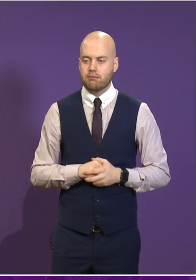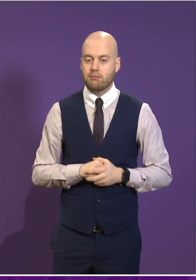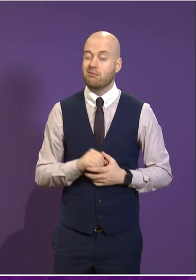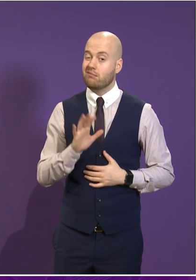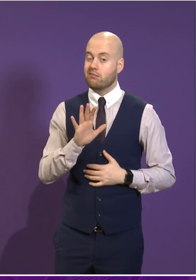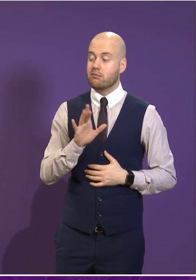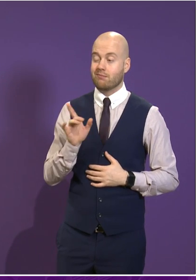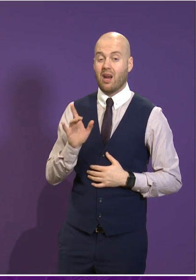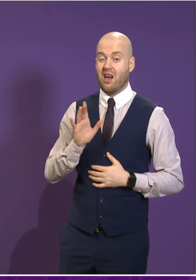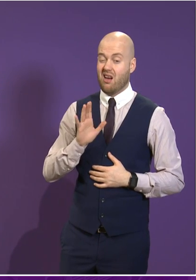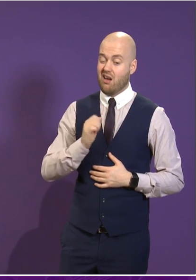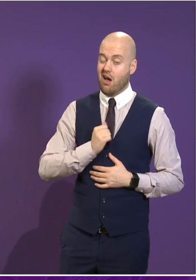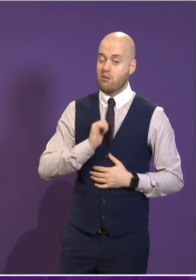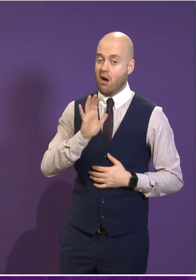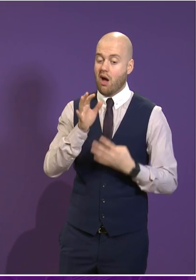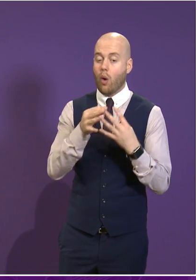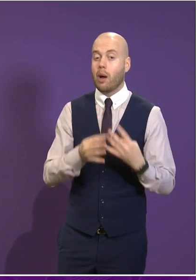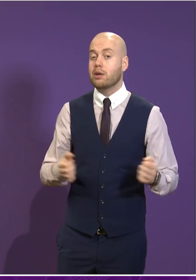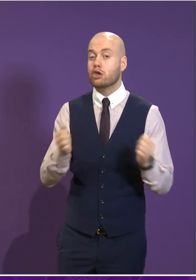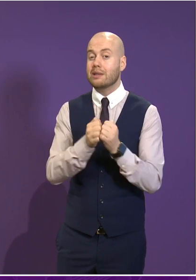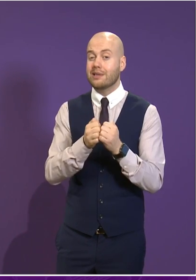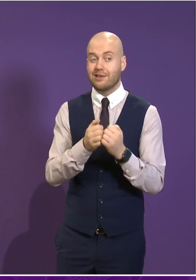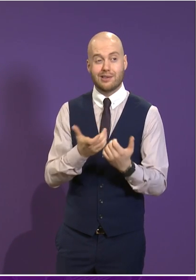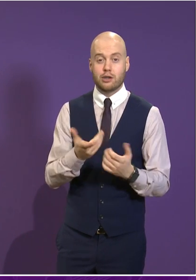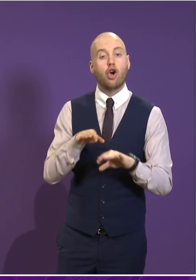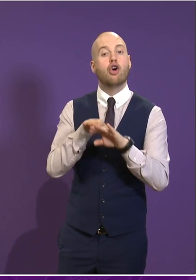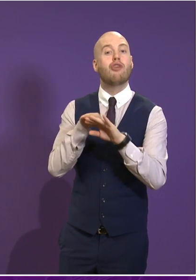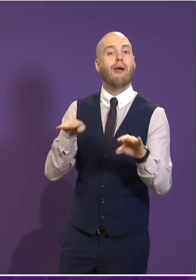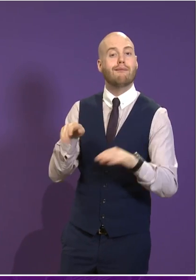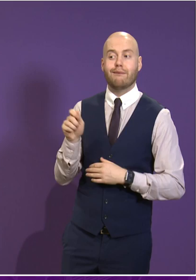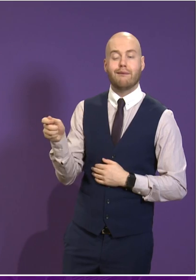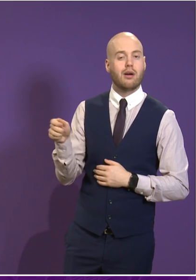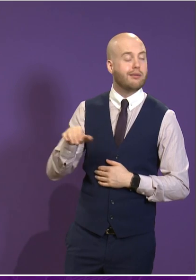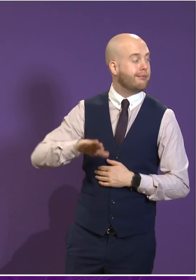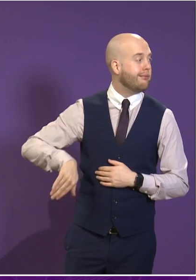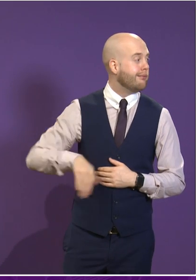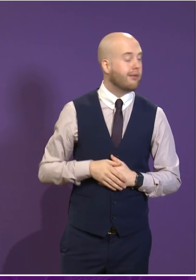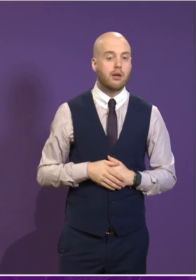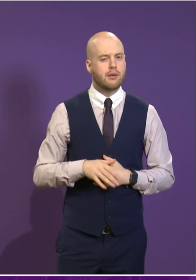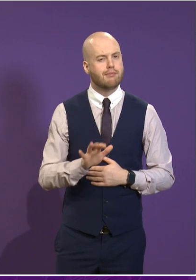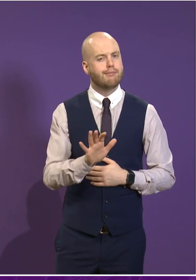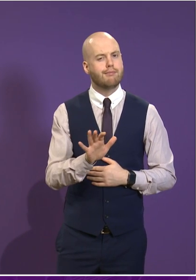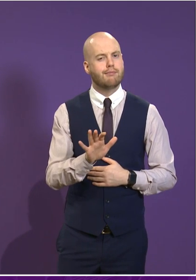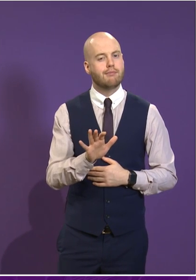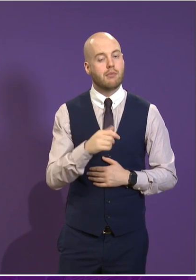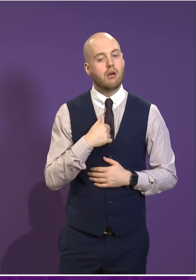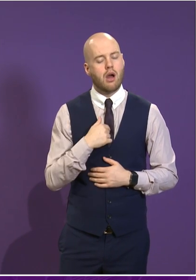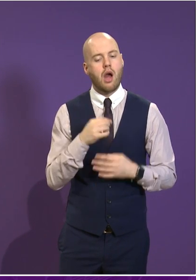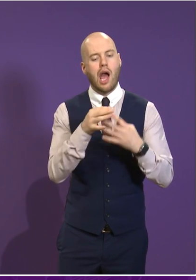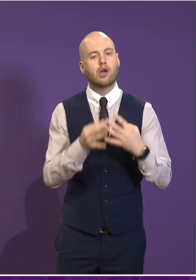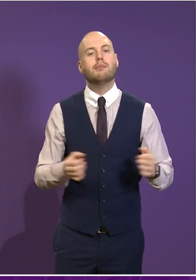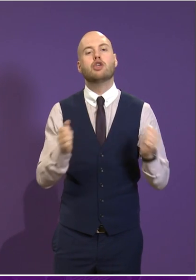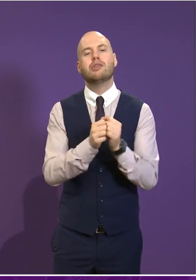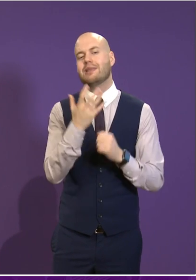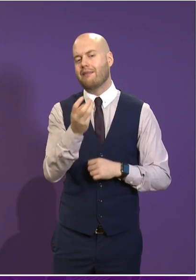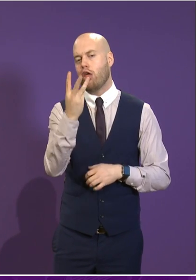shelf. We have a system where, while outcome agreements usually have a three-year time horizon, they